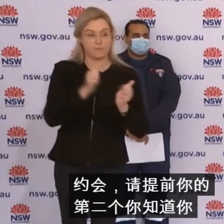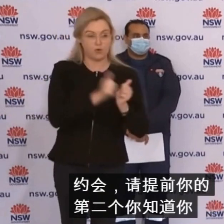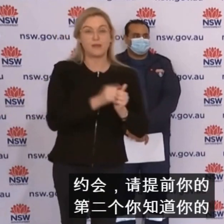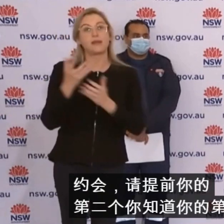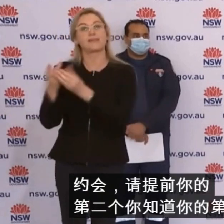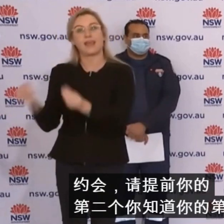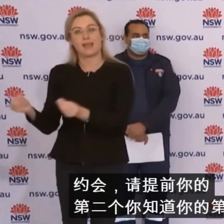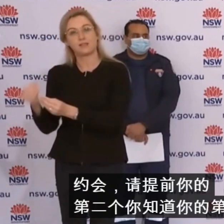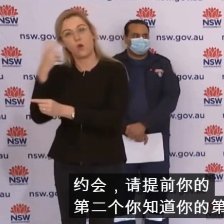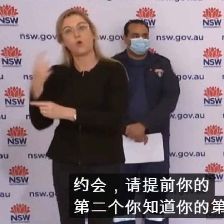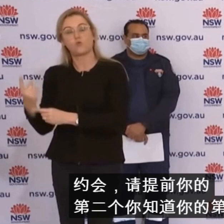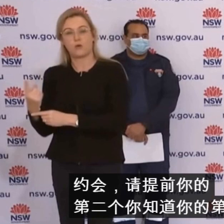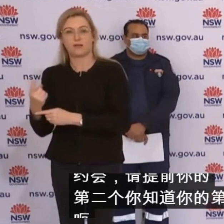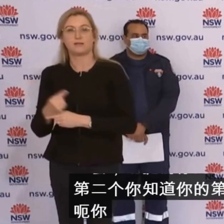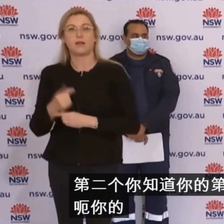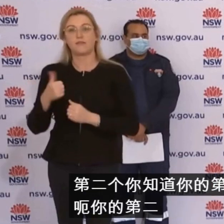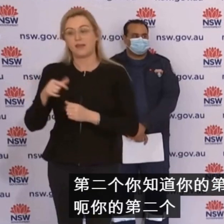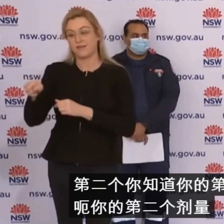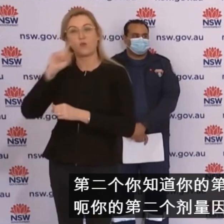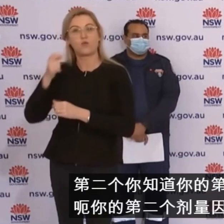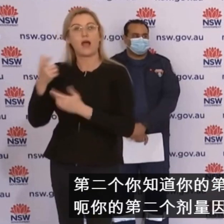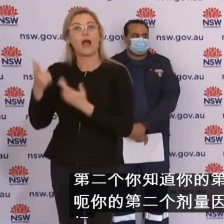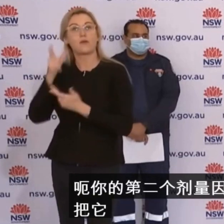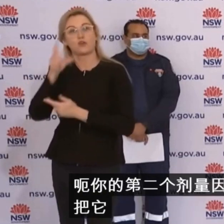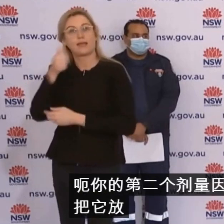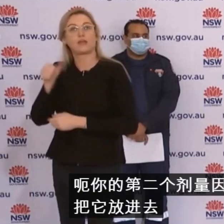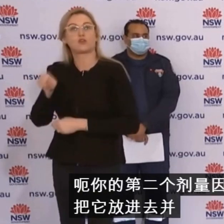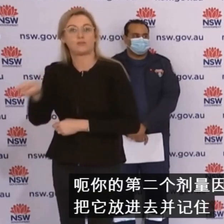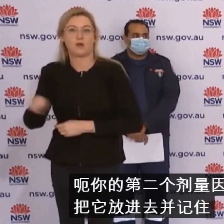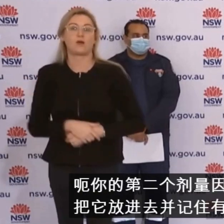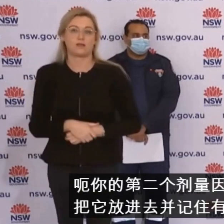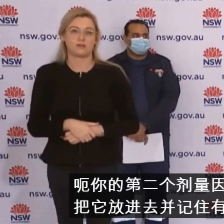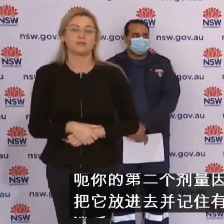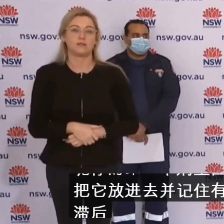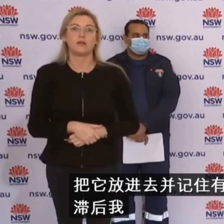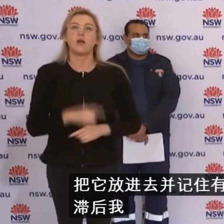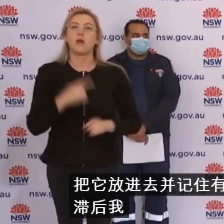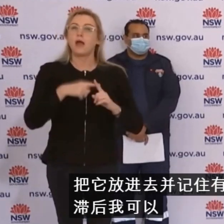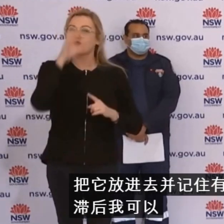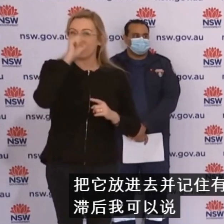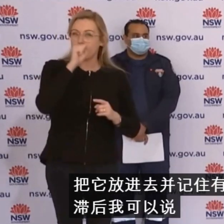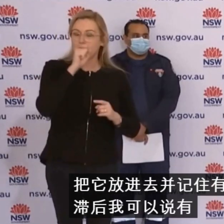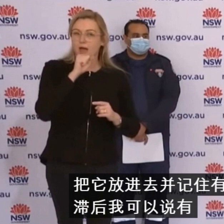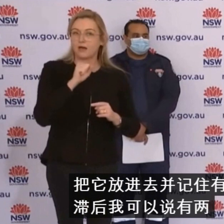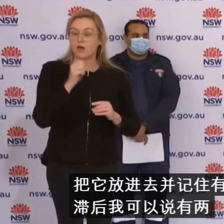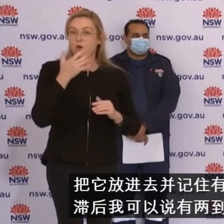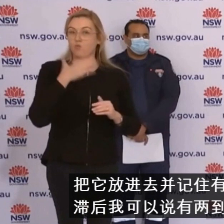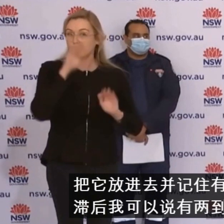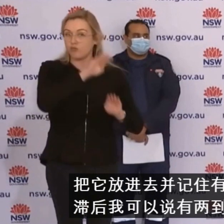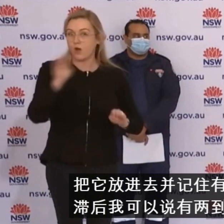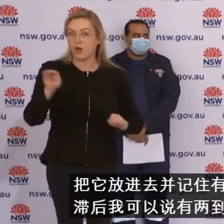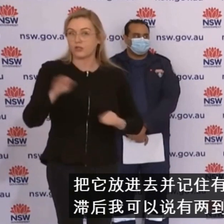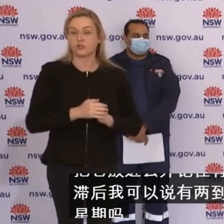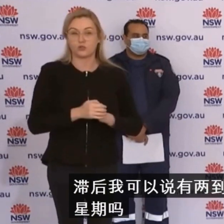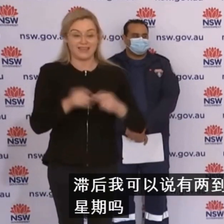second appointment for your second dose, because we need to get that in. And remember, there is a lag. Can I just say there is